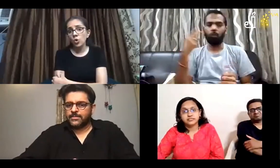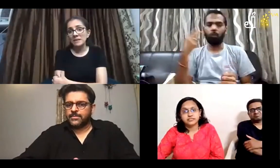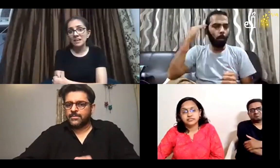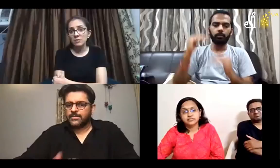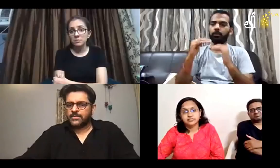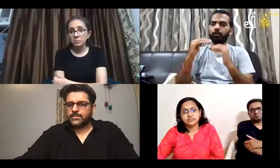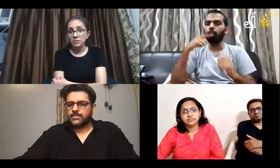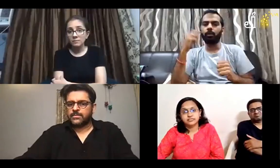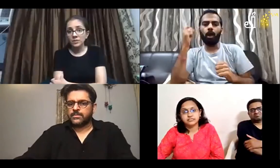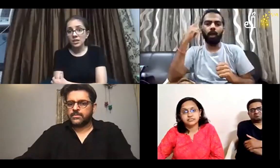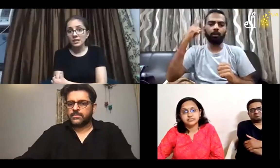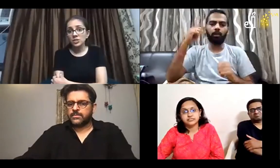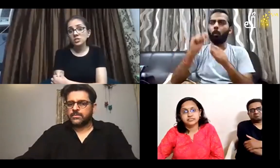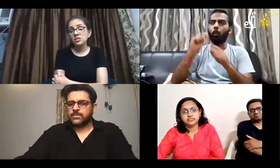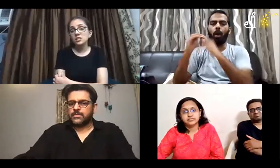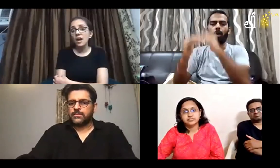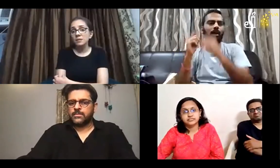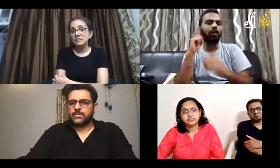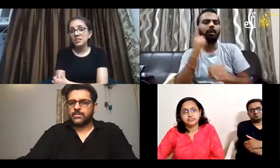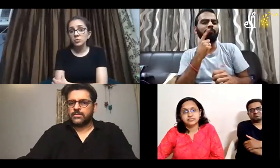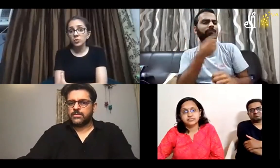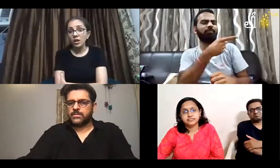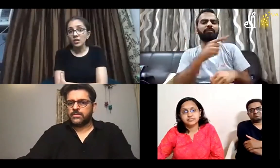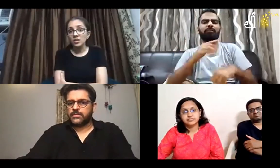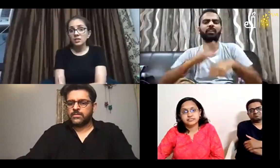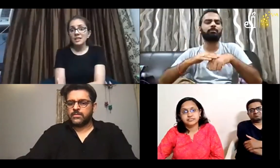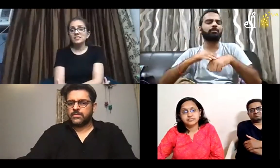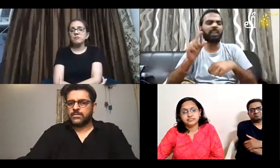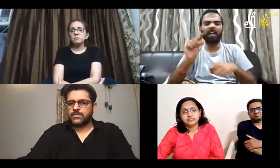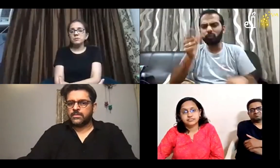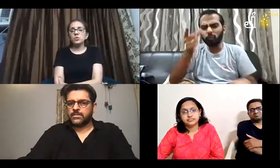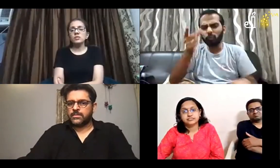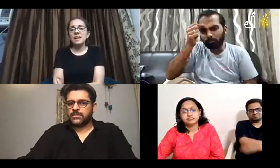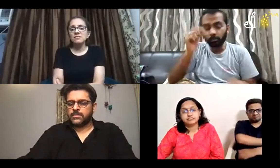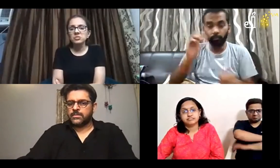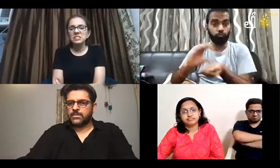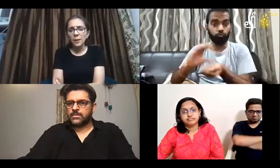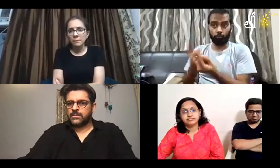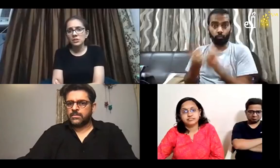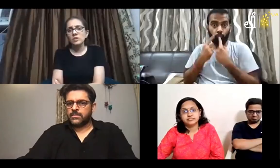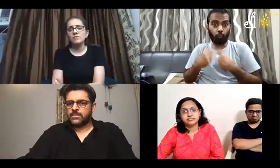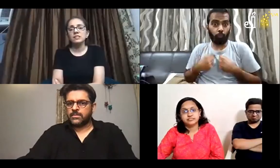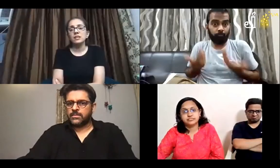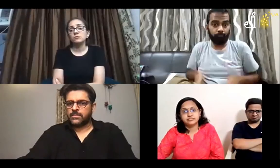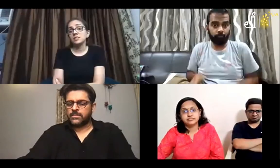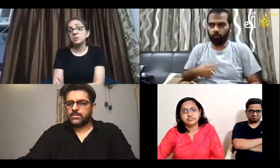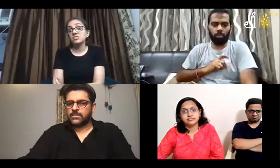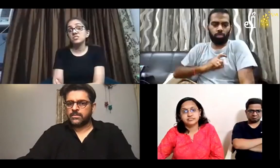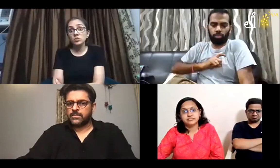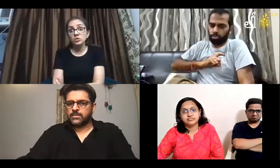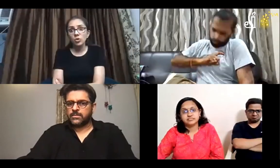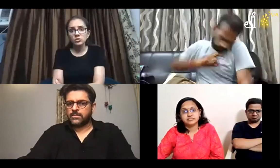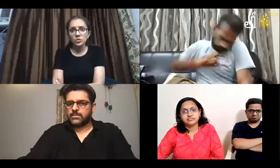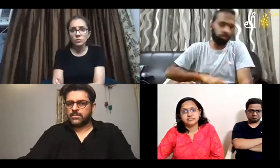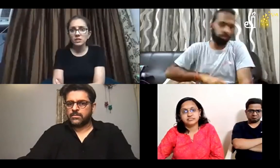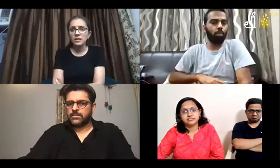low mental level people, and hearing is high mental level work. And deaf people don't have, they're dumb and they don't have that kind of an experience. That's